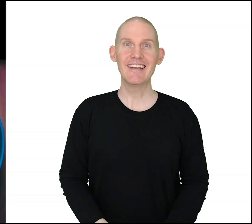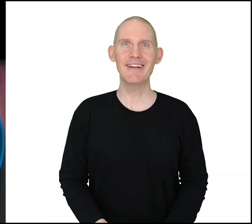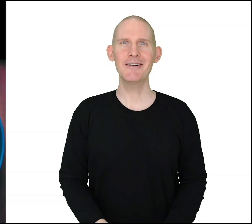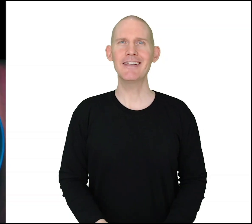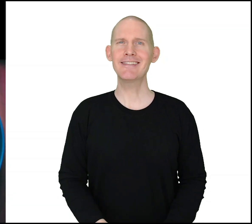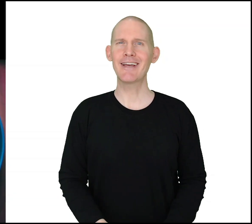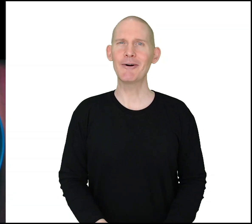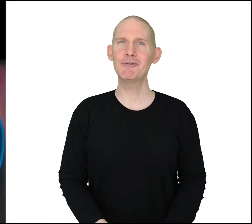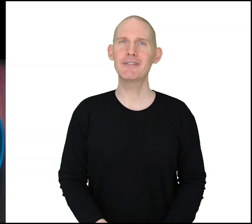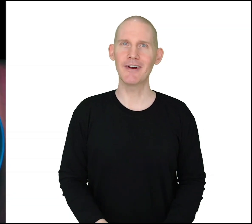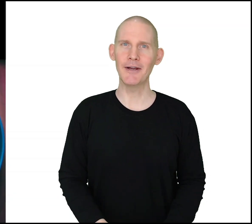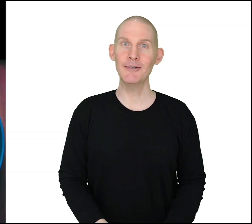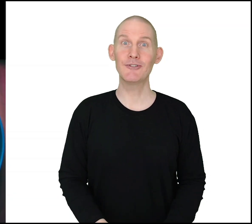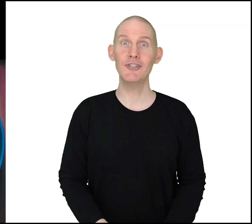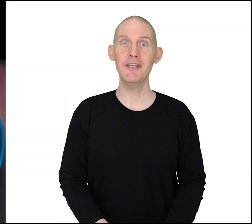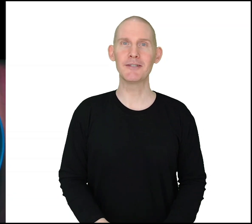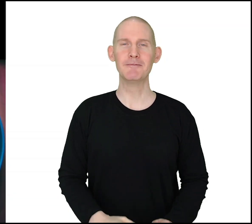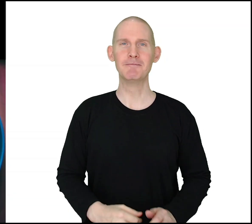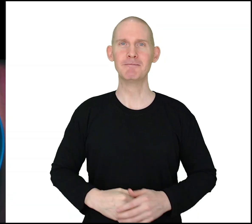Here is how you sign cheat.